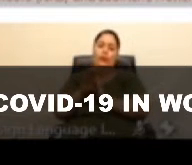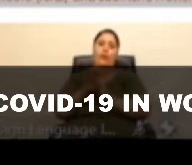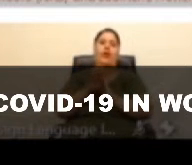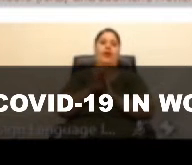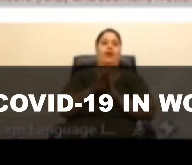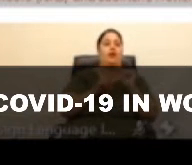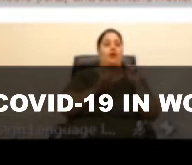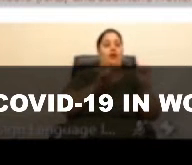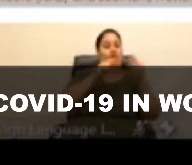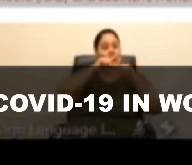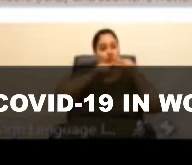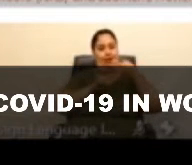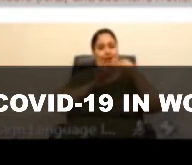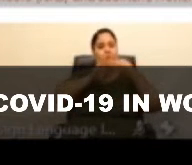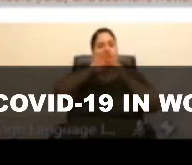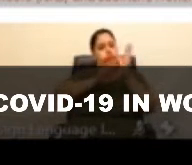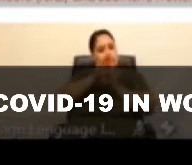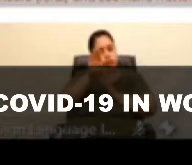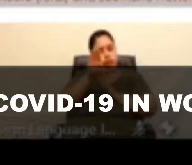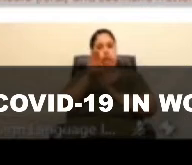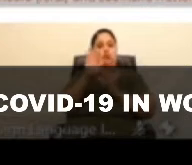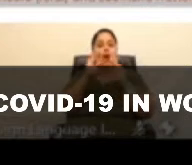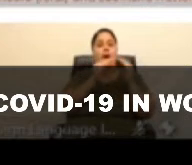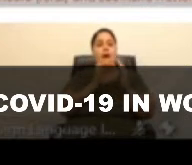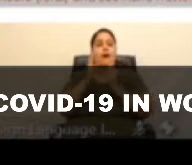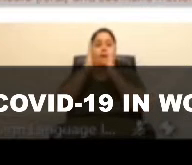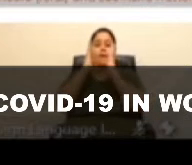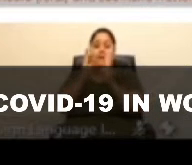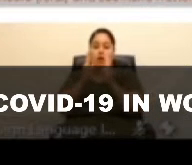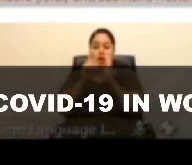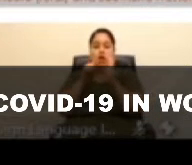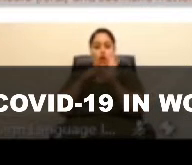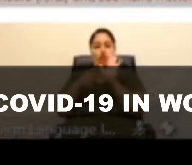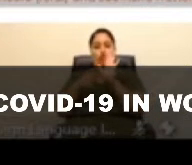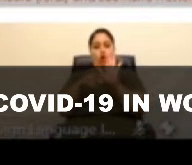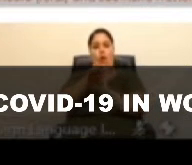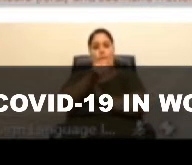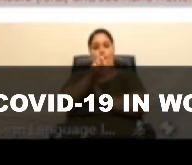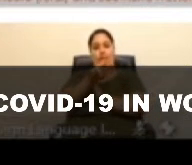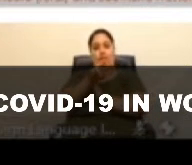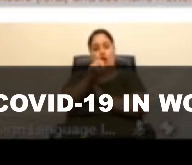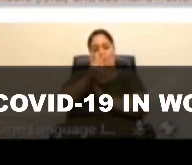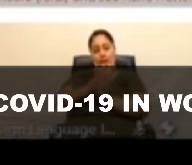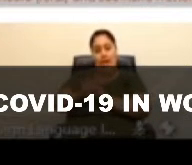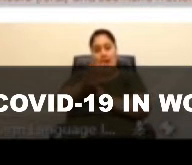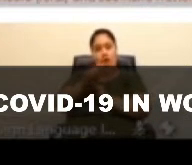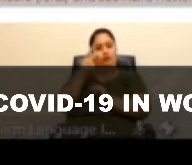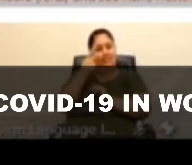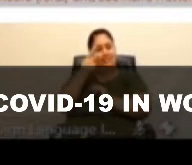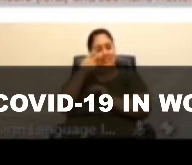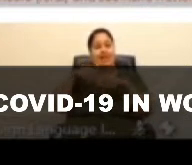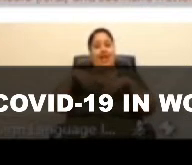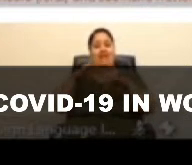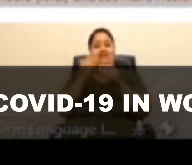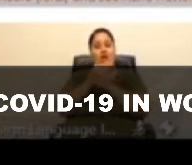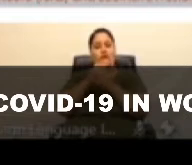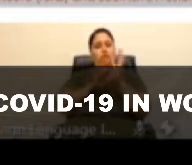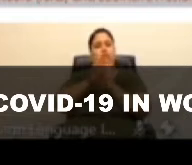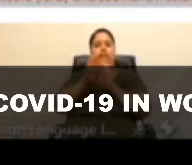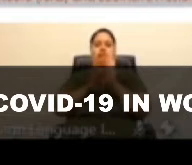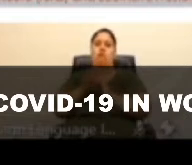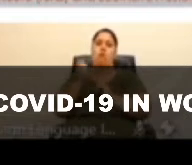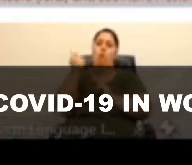The middle slide shows the metro, and again, you can see increases in the active cases really in all areas.